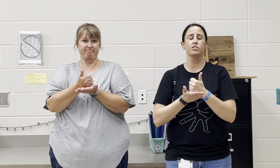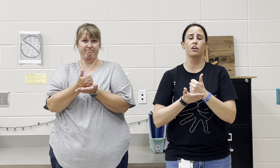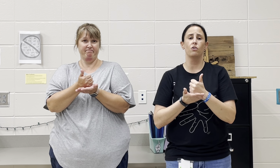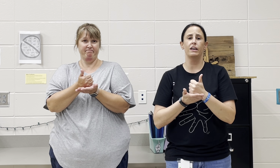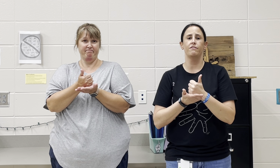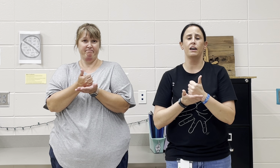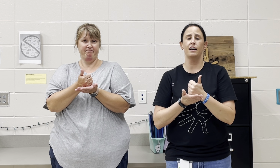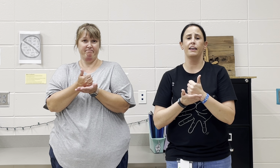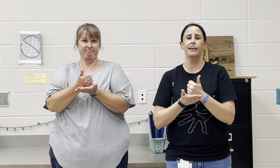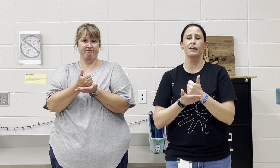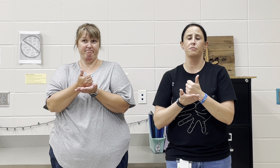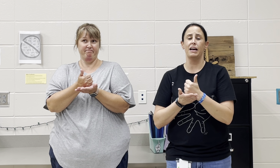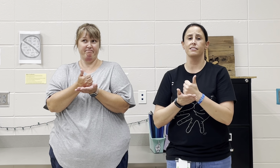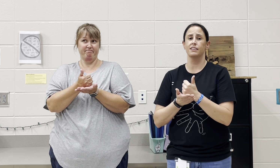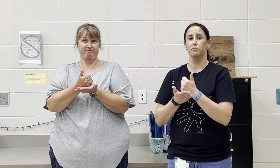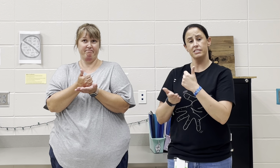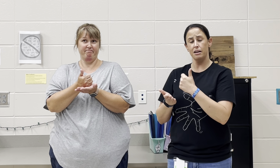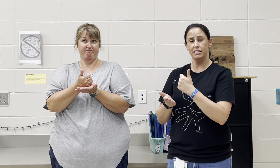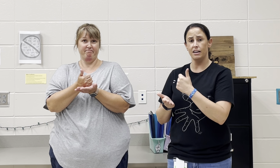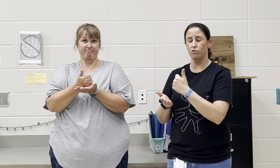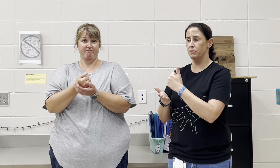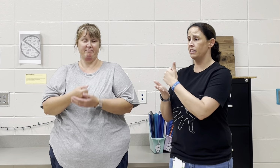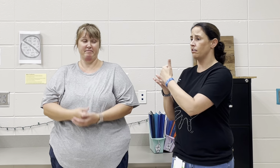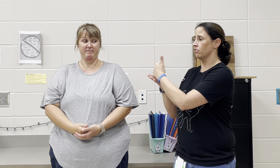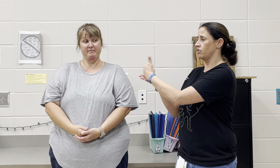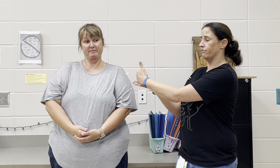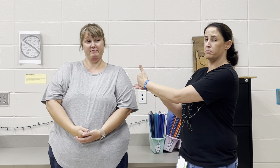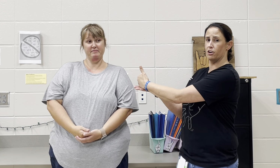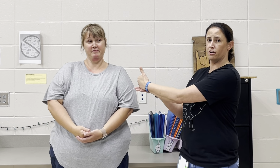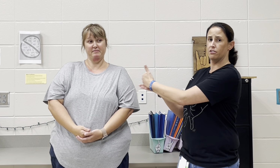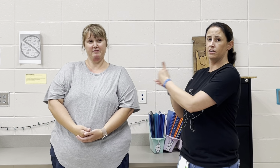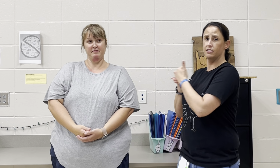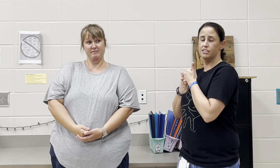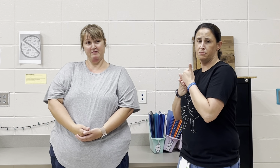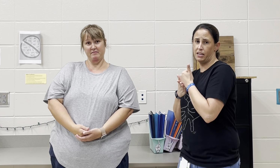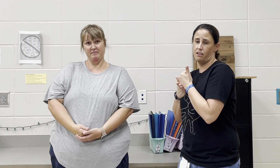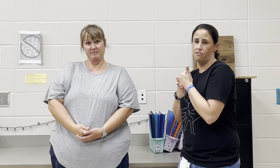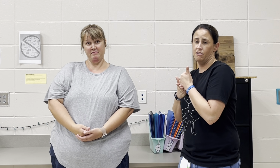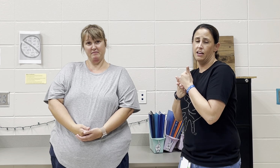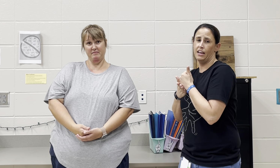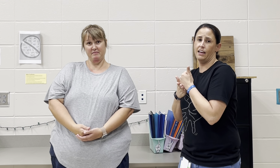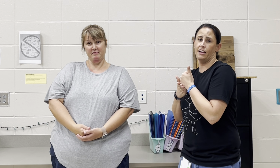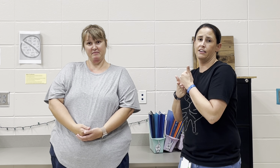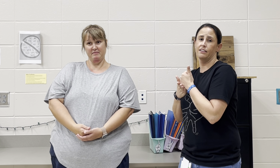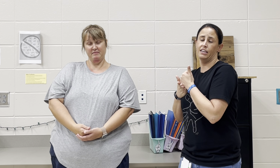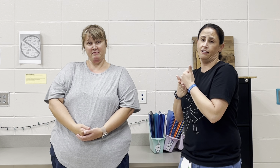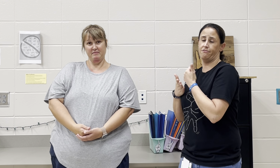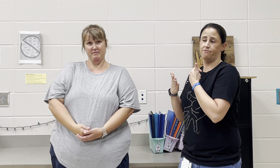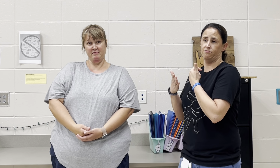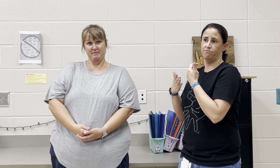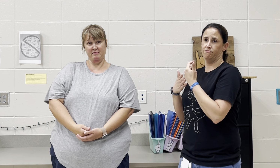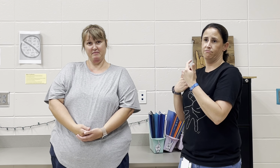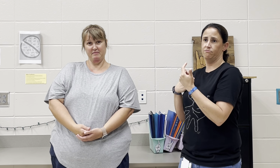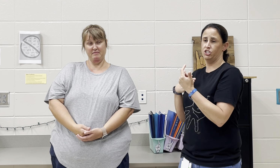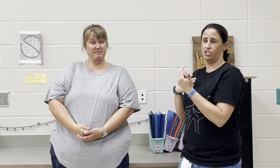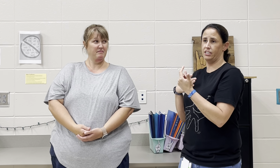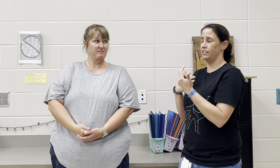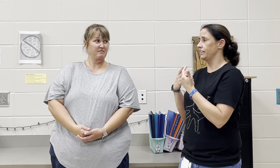So if I am asking Miss Abby to help me, I'll go from her to me. And if she